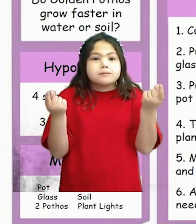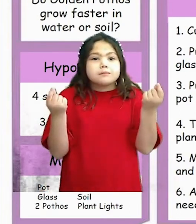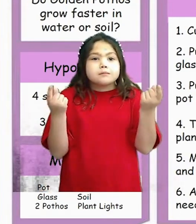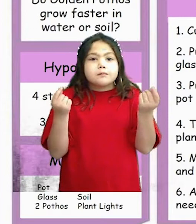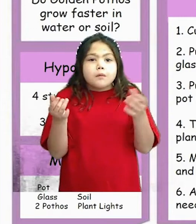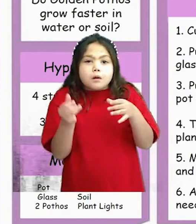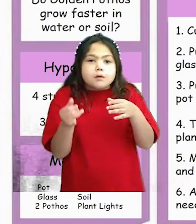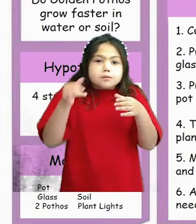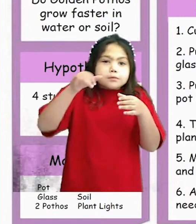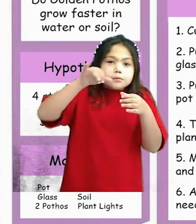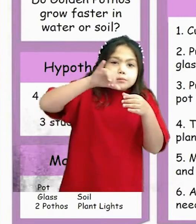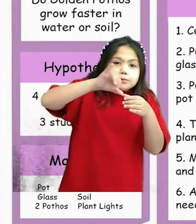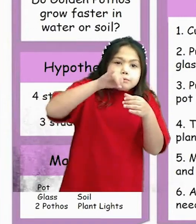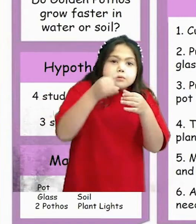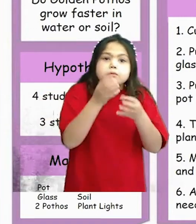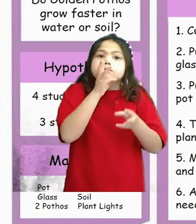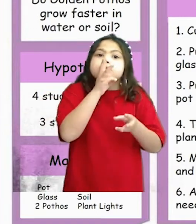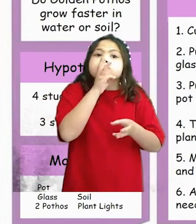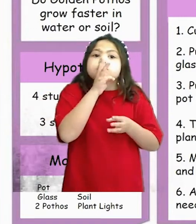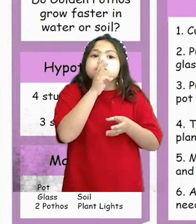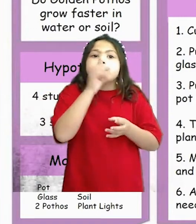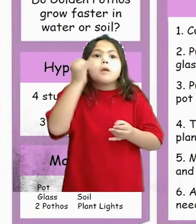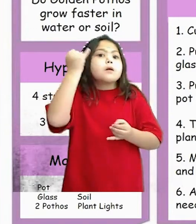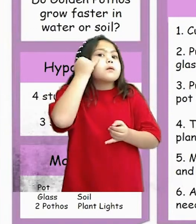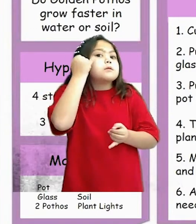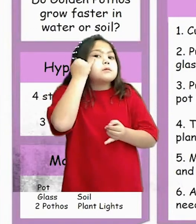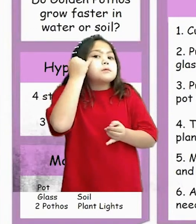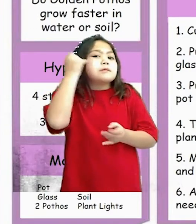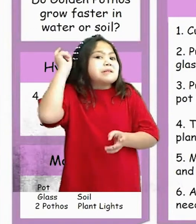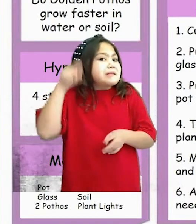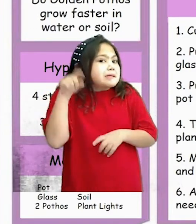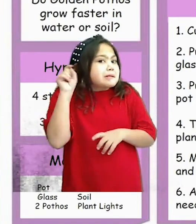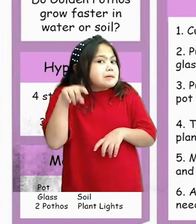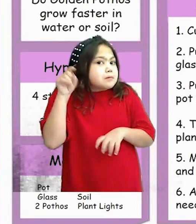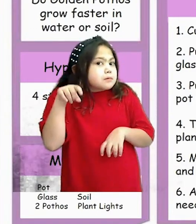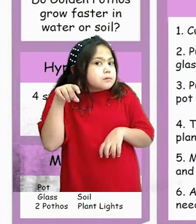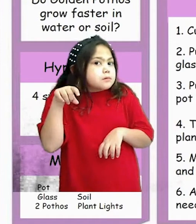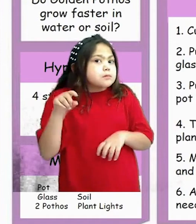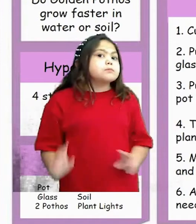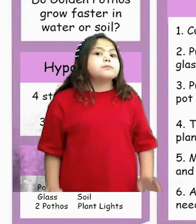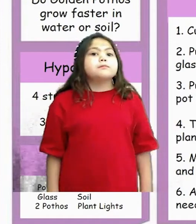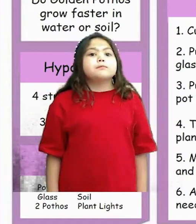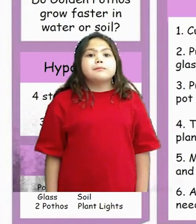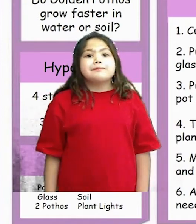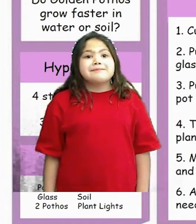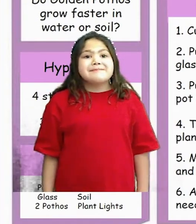Finally, for the 6th step, we would add water when our plants needed